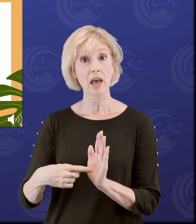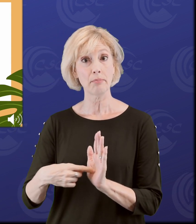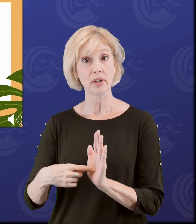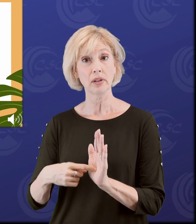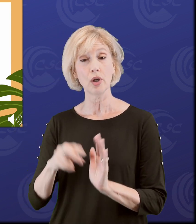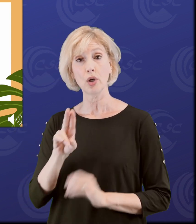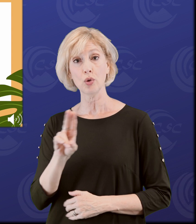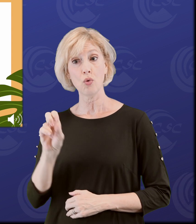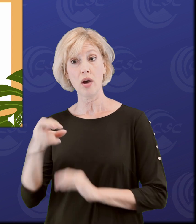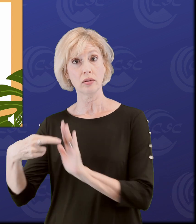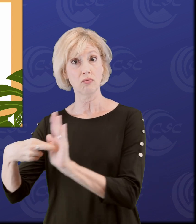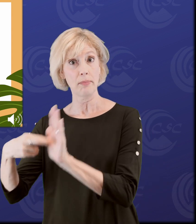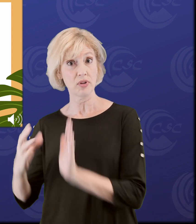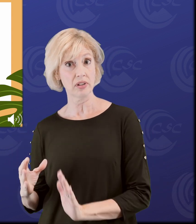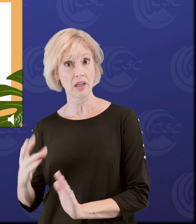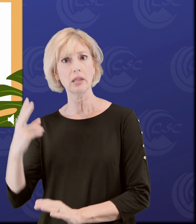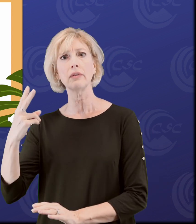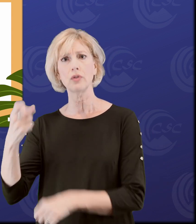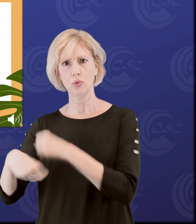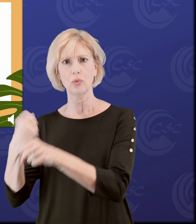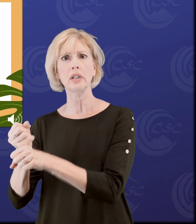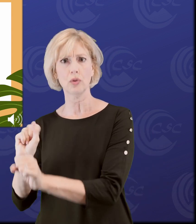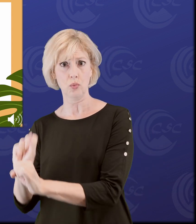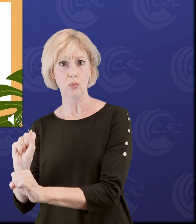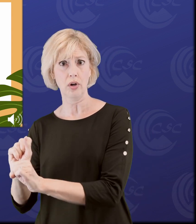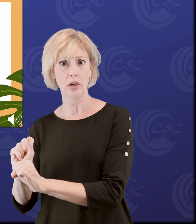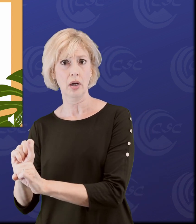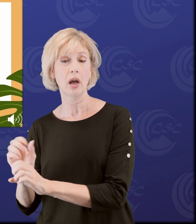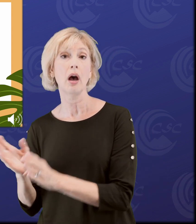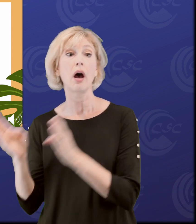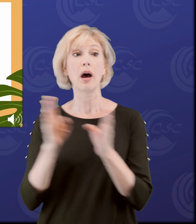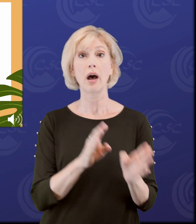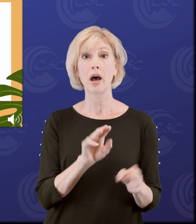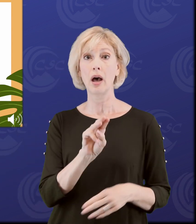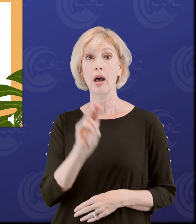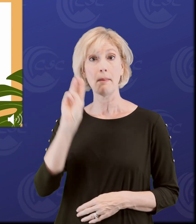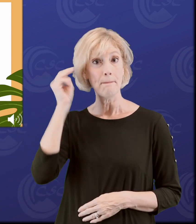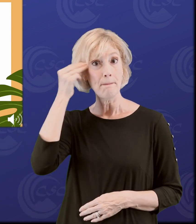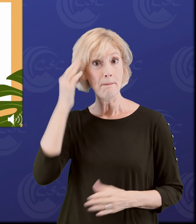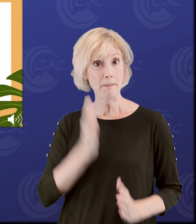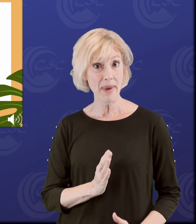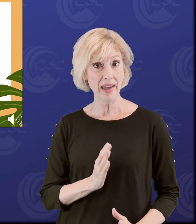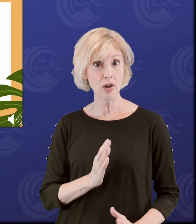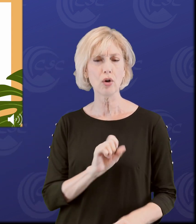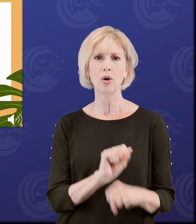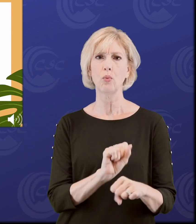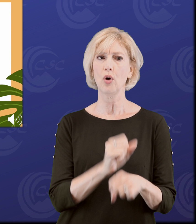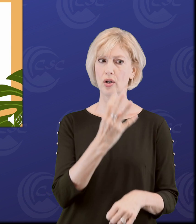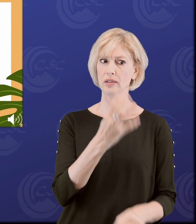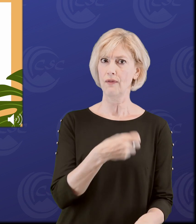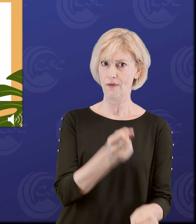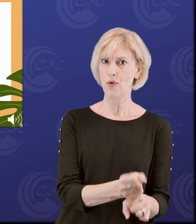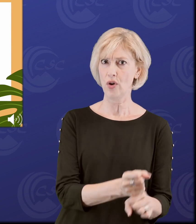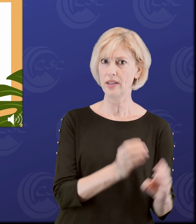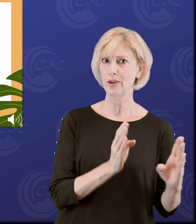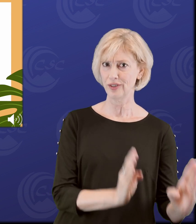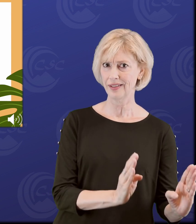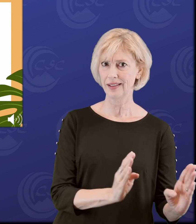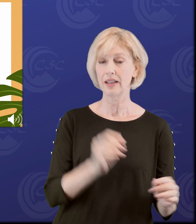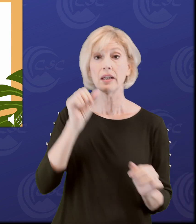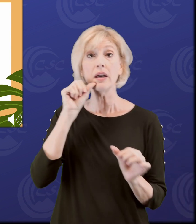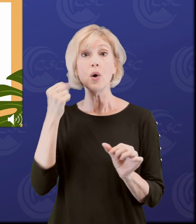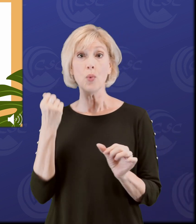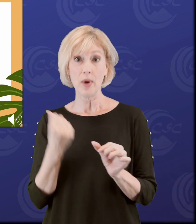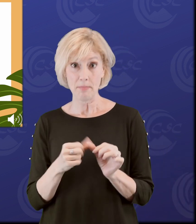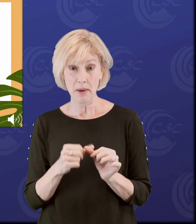for U.S. Representative is 2 years, while the term for Mayor is 4 years. Remember that the contests that appear on your ballot are dependent